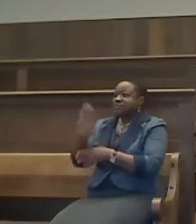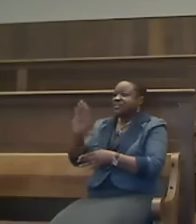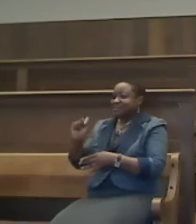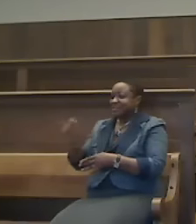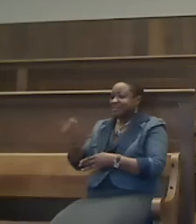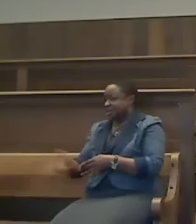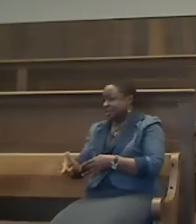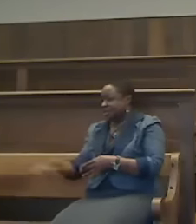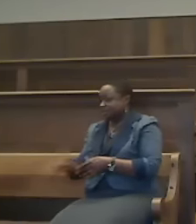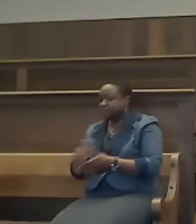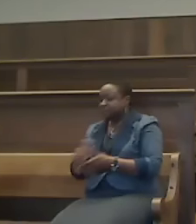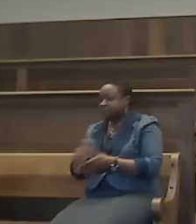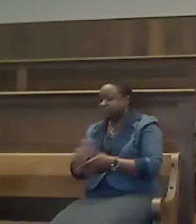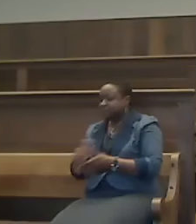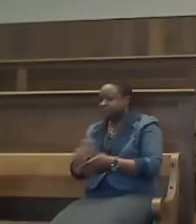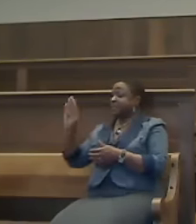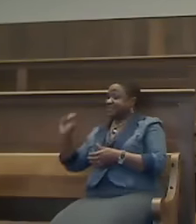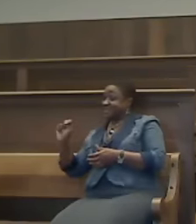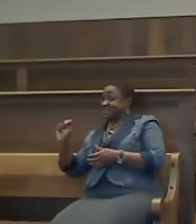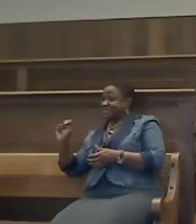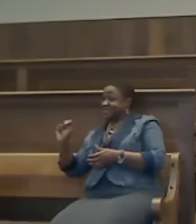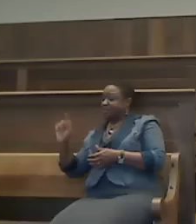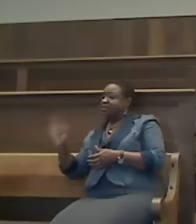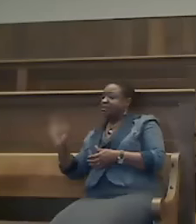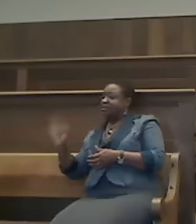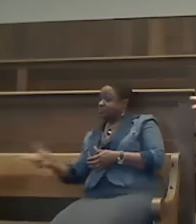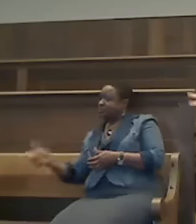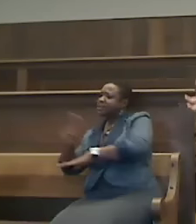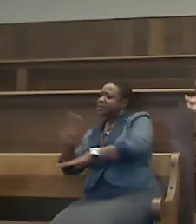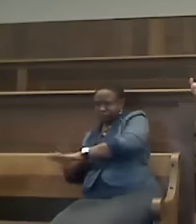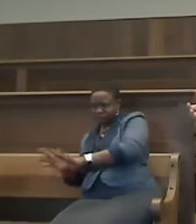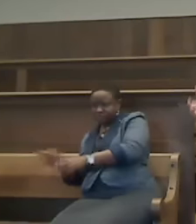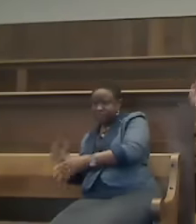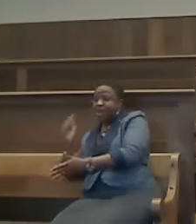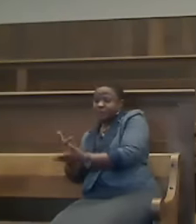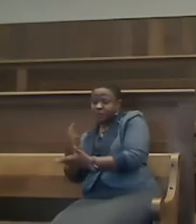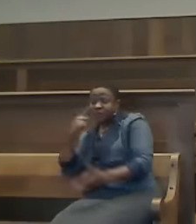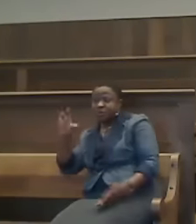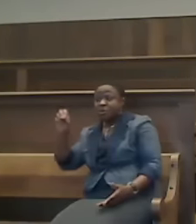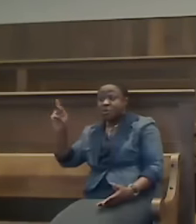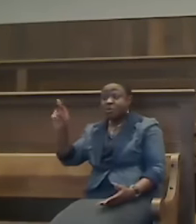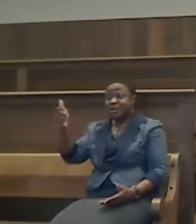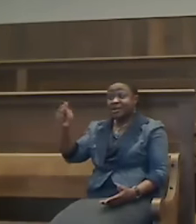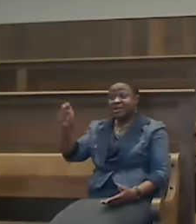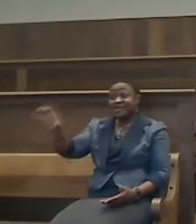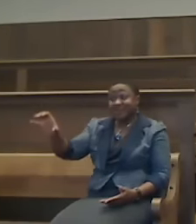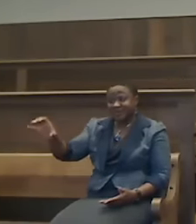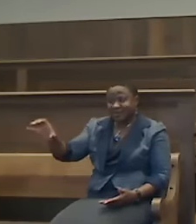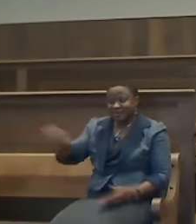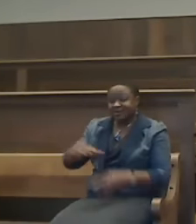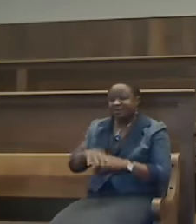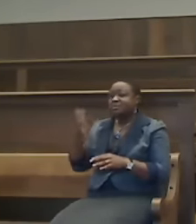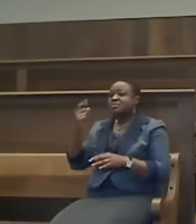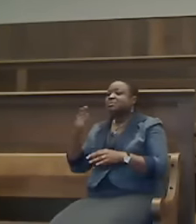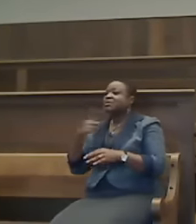spray. So, the spray is a natural spray, approved for organic agriculture. You spray it, it basically